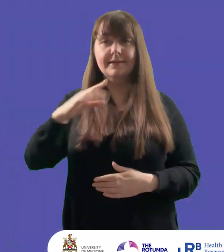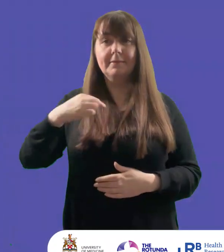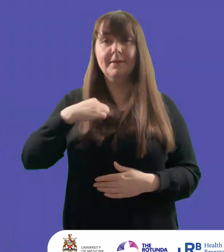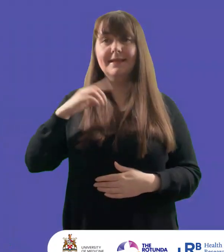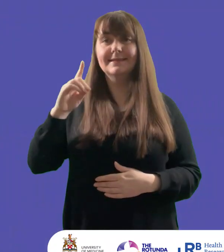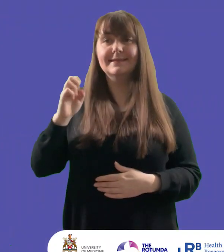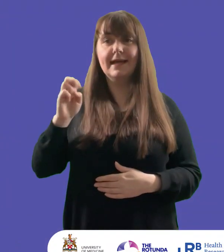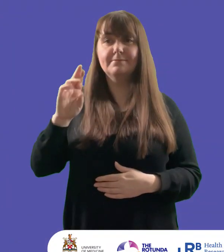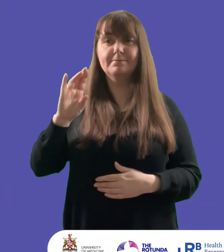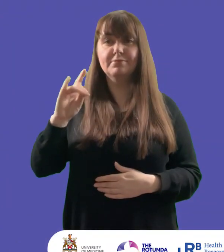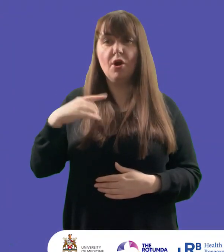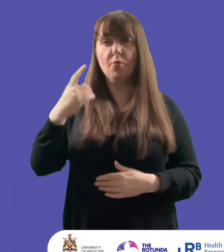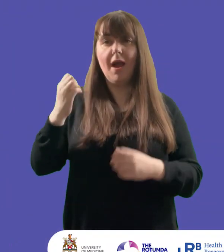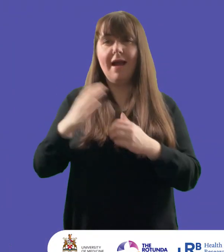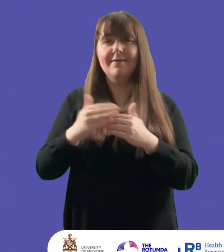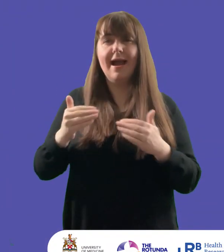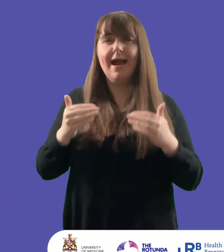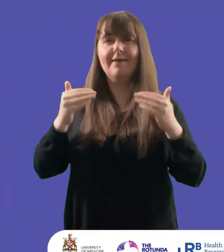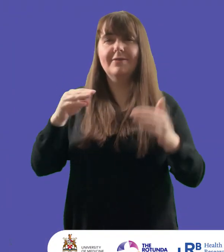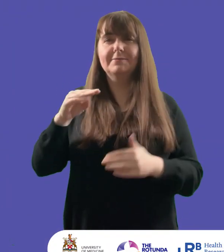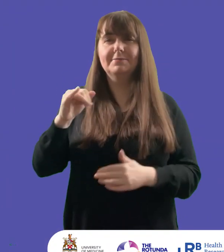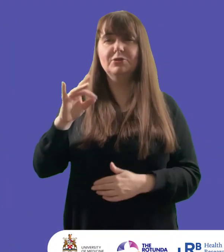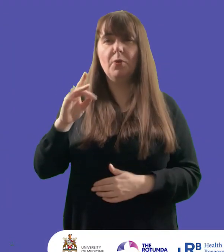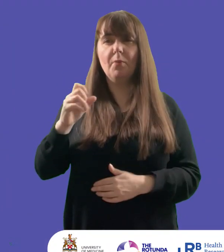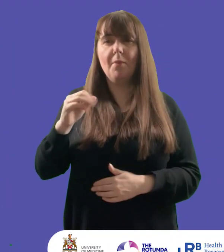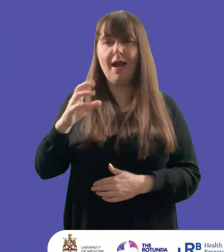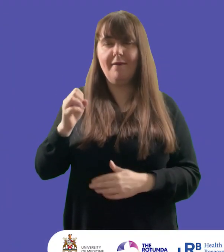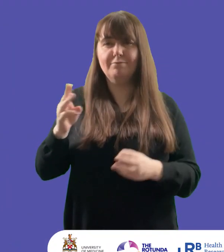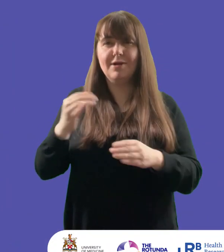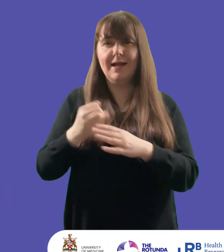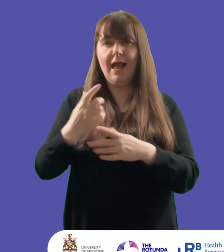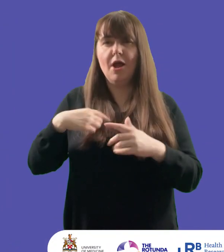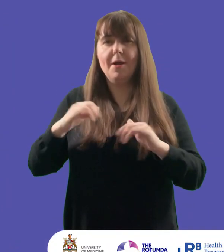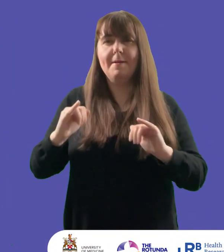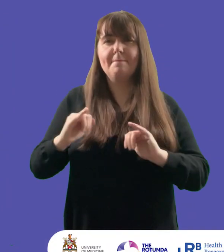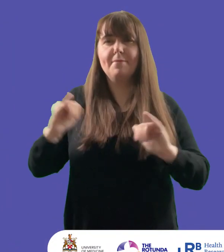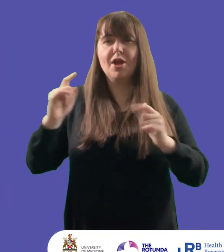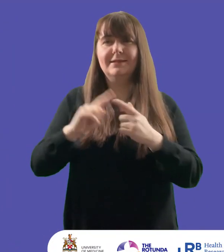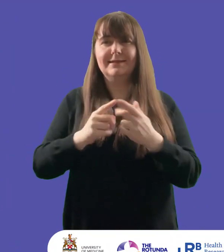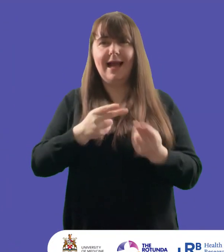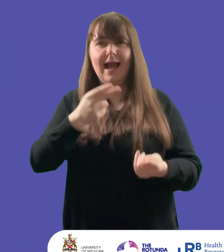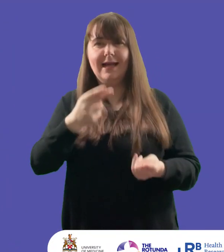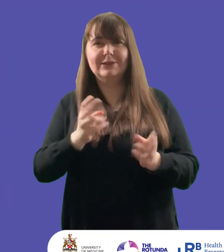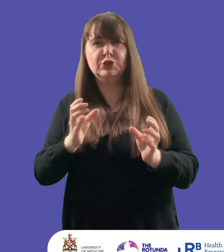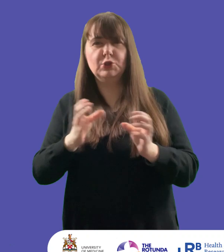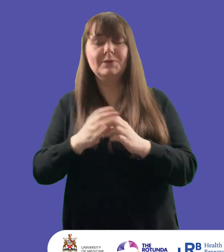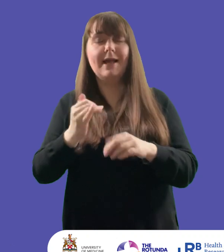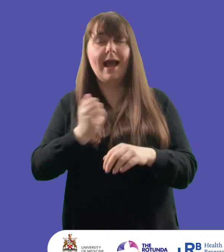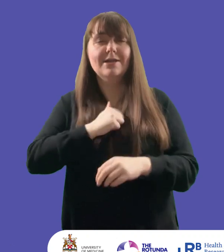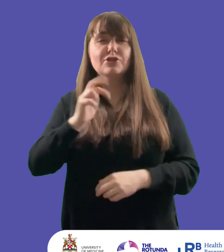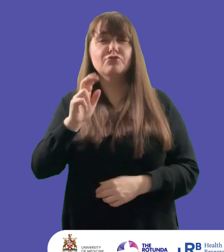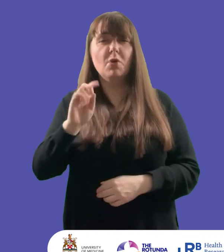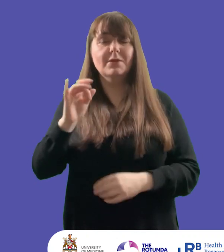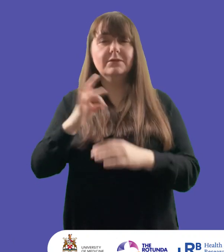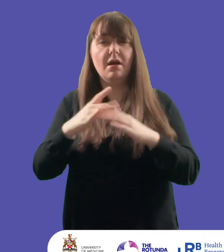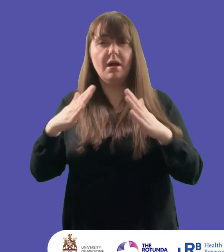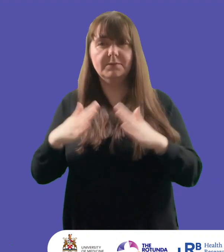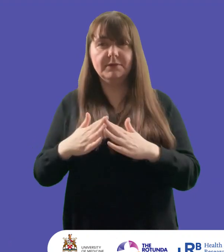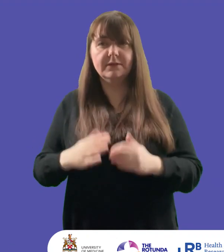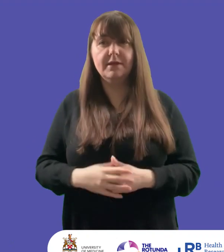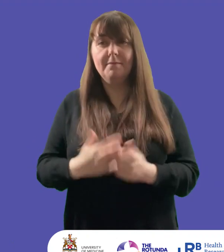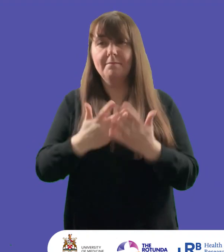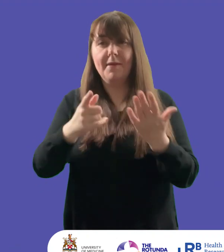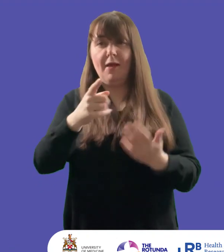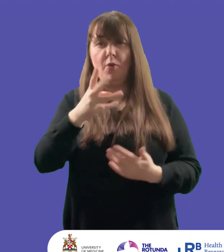Hi, my name is Debra. I'm one of the advanced midwife practitioners here at our emergency and assessment unit at the Rotunda Hospital.